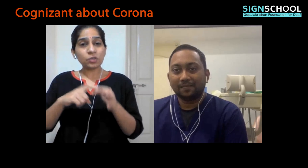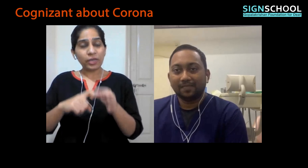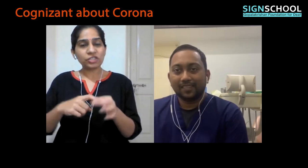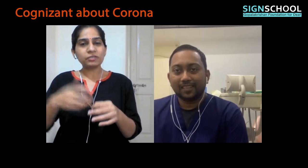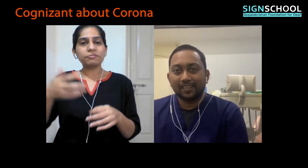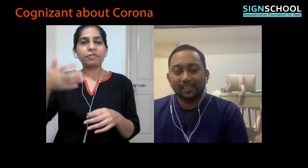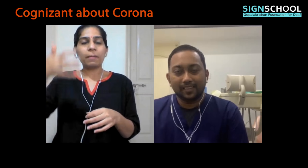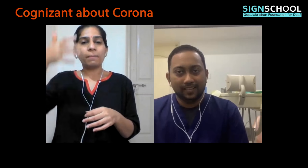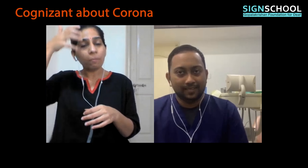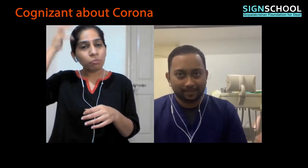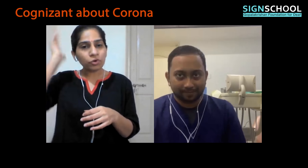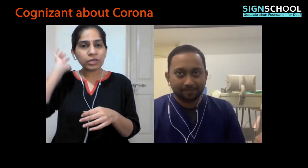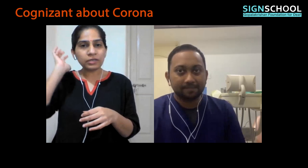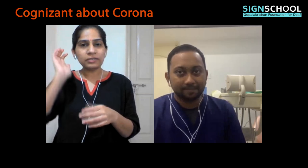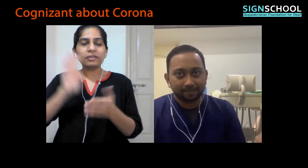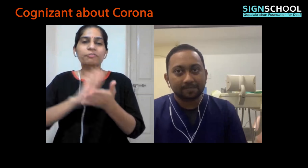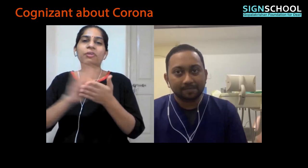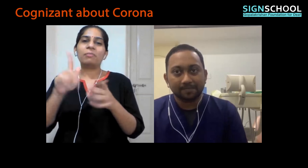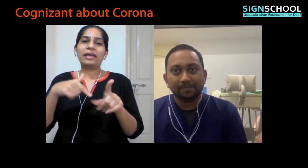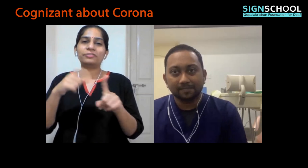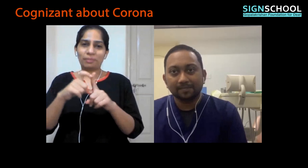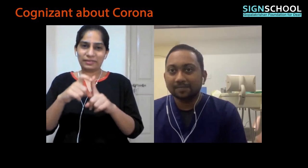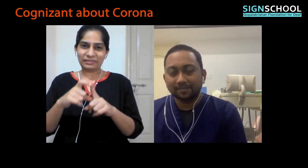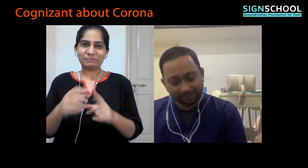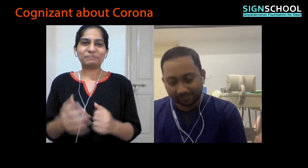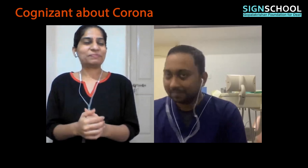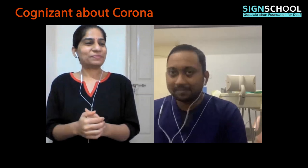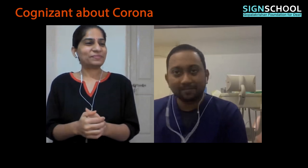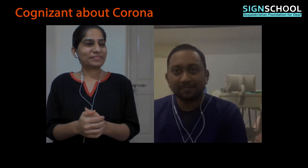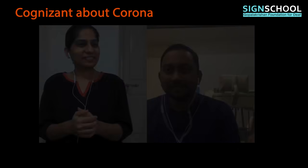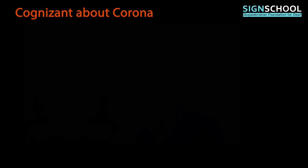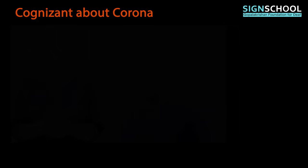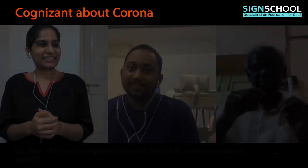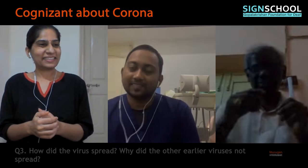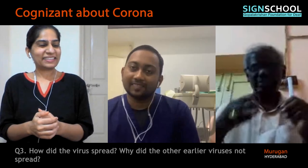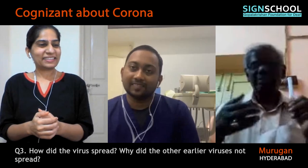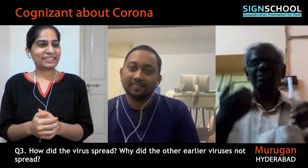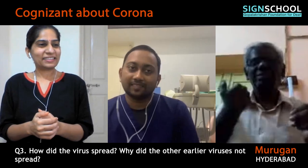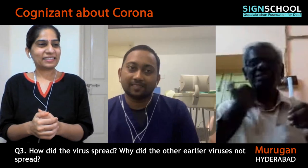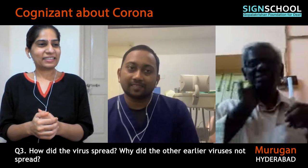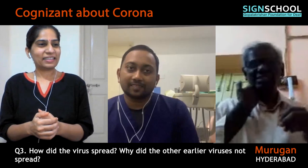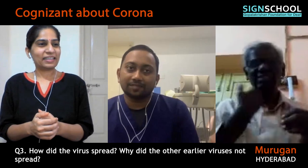the next question from Murugan from Hyderabad.